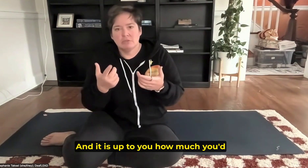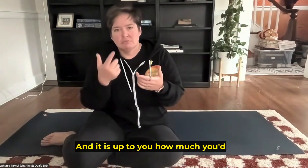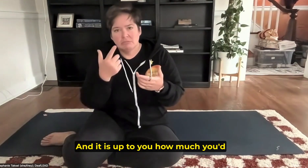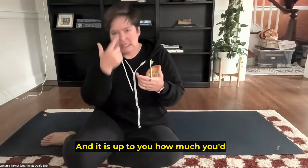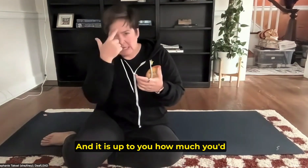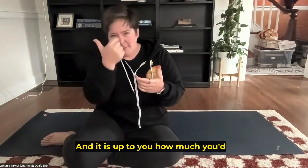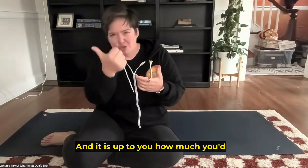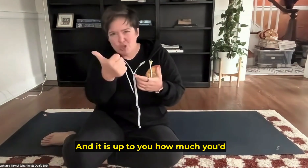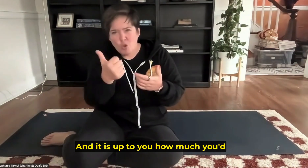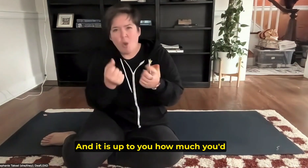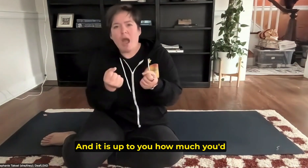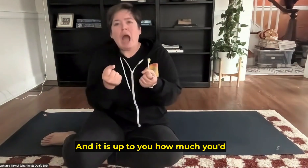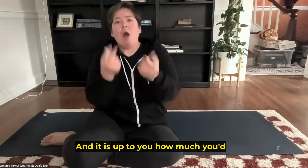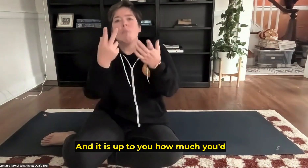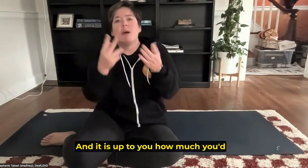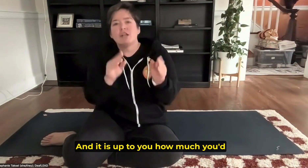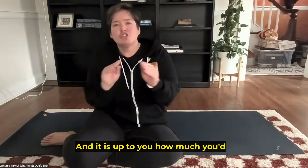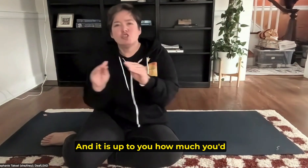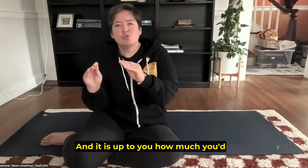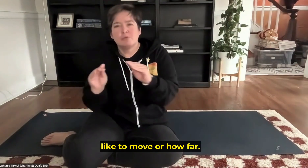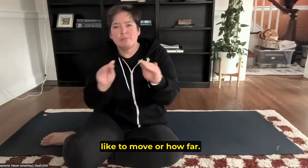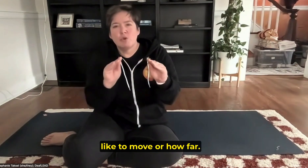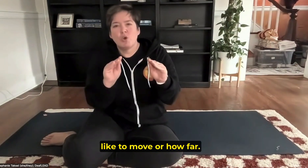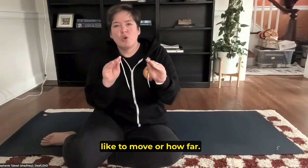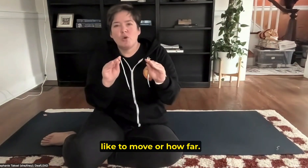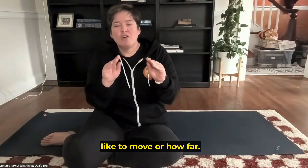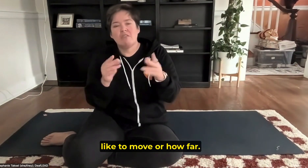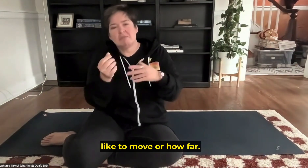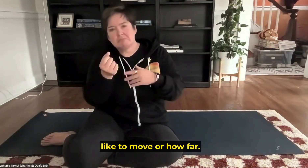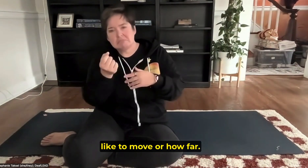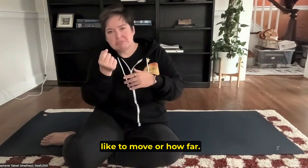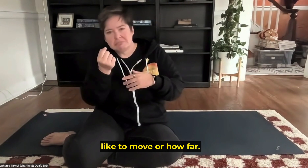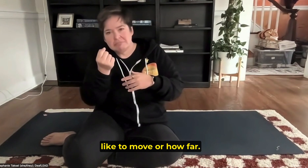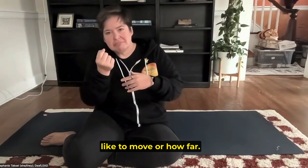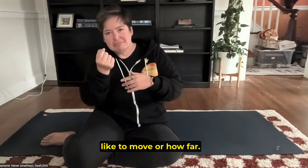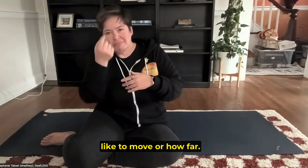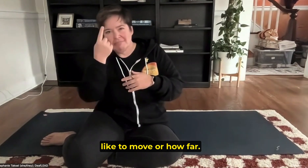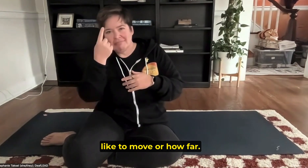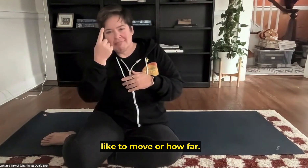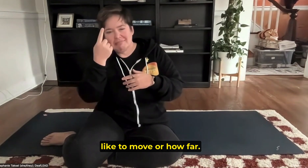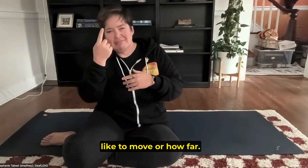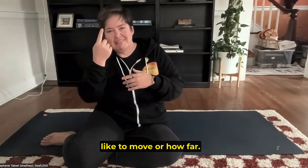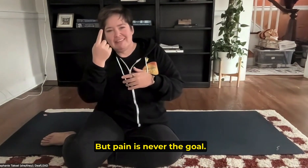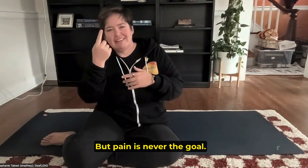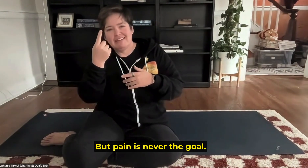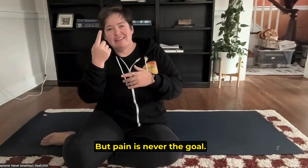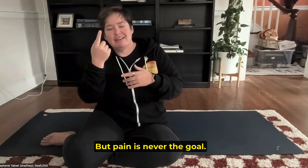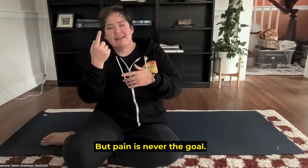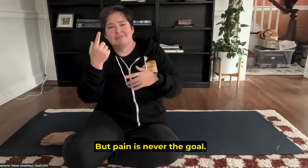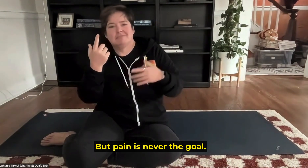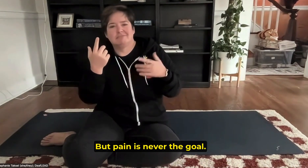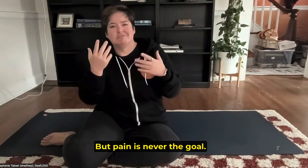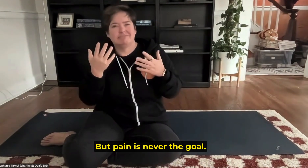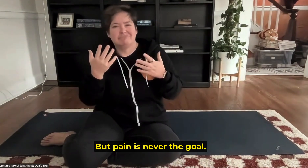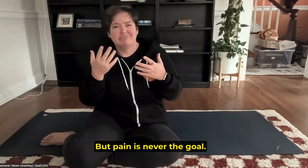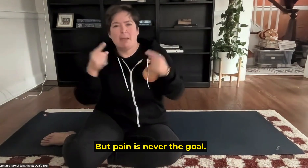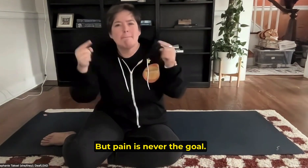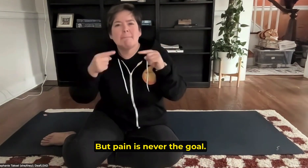And it is up to you how much you'd like to move or how far, but pain is never the